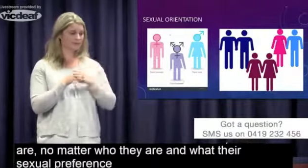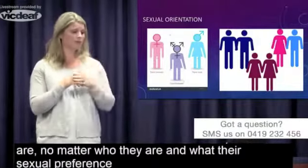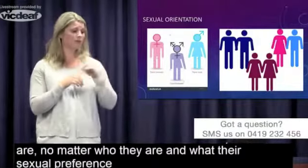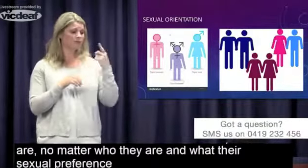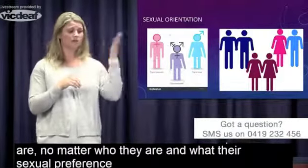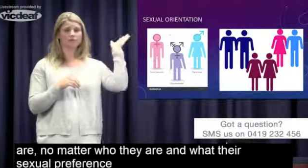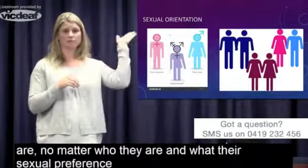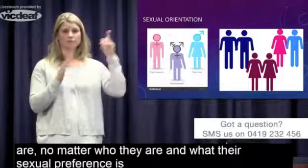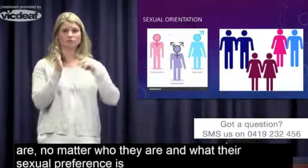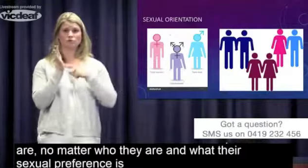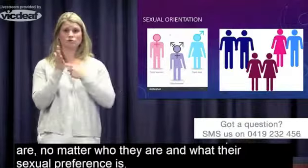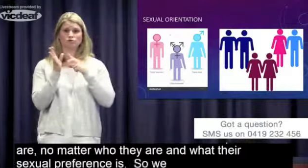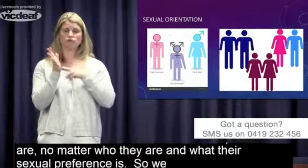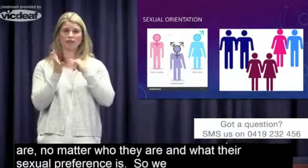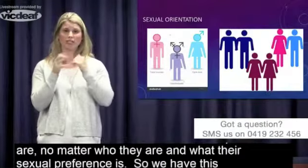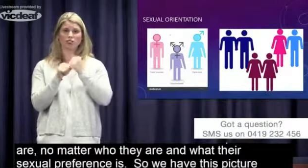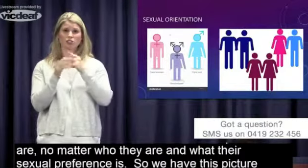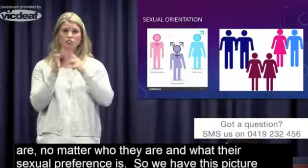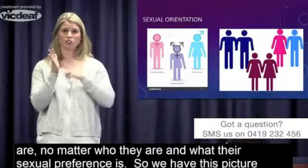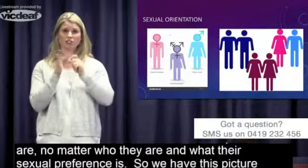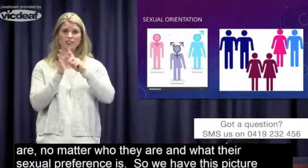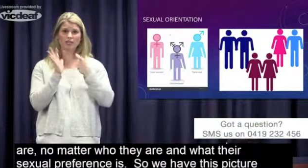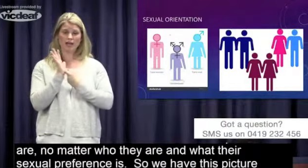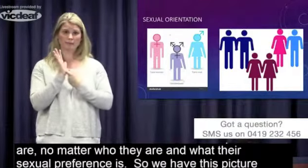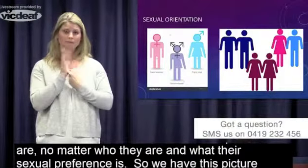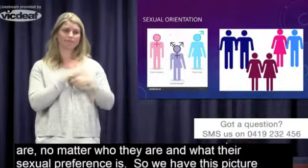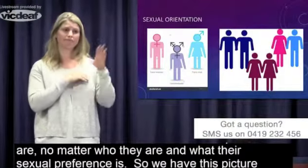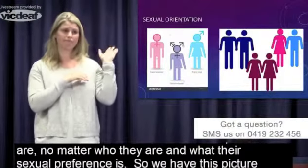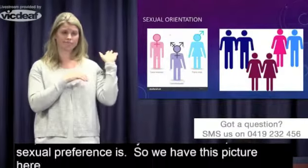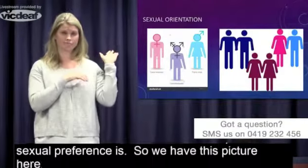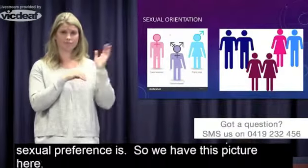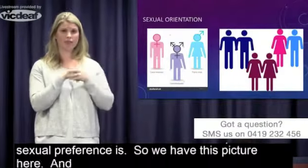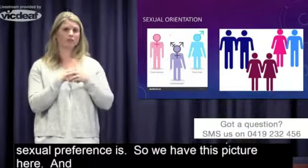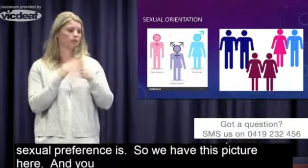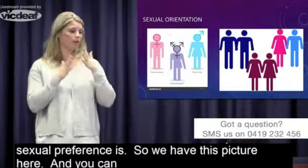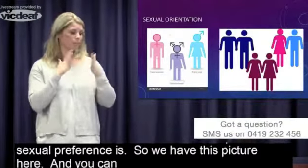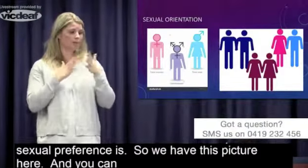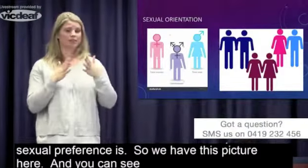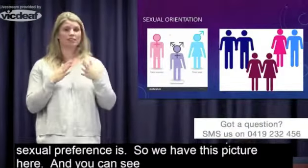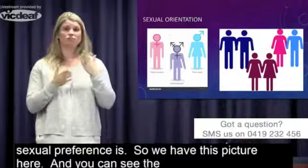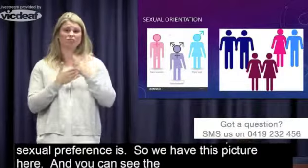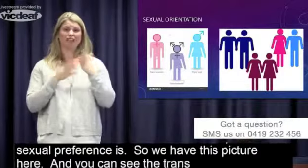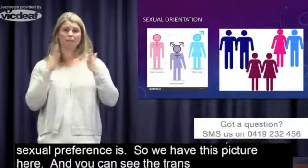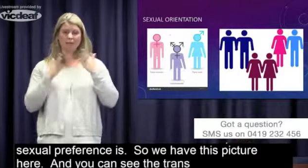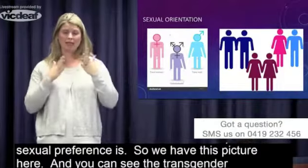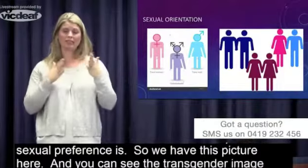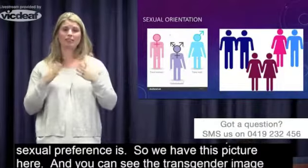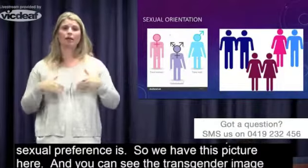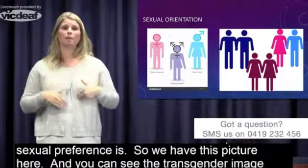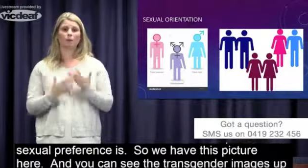So we've got this picture here, and you can see the transgender images up there. So